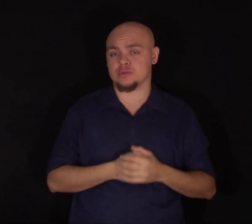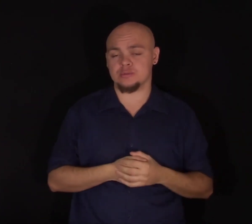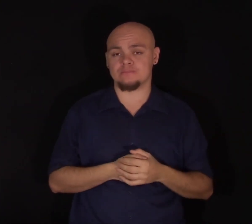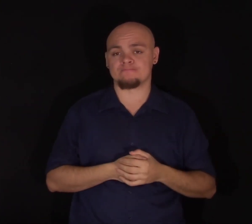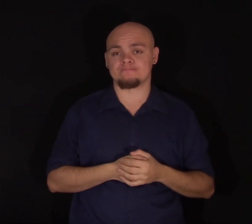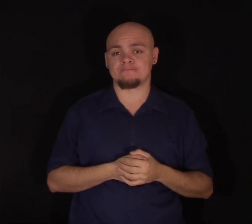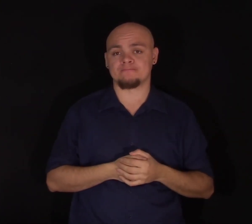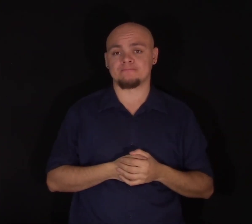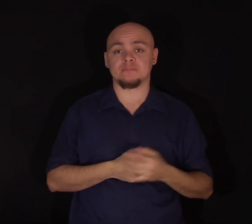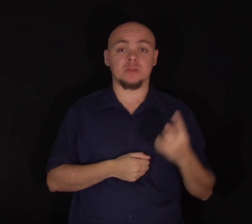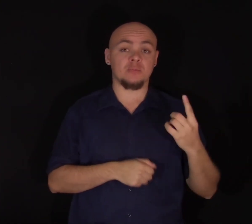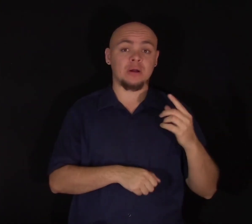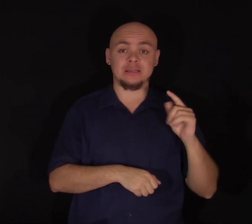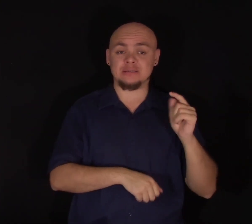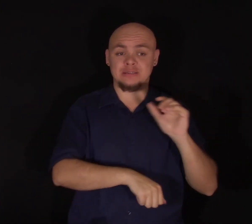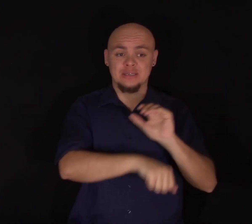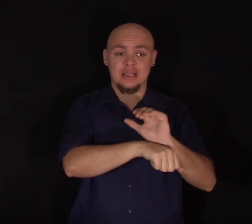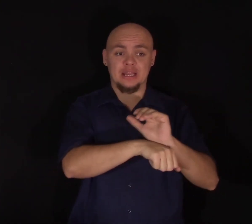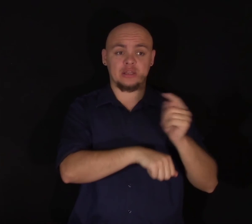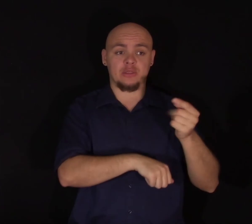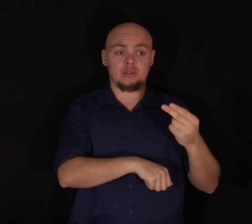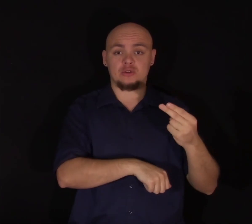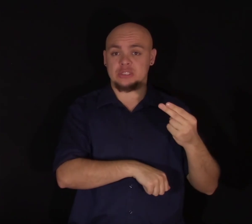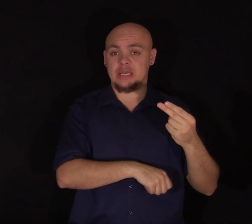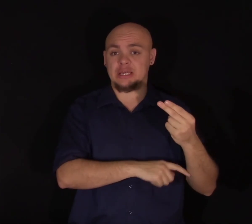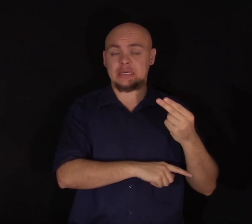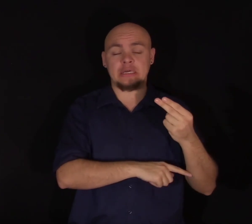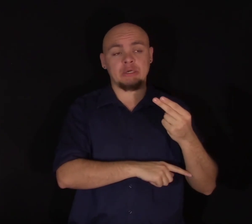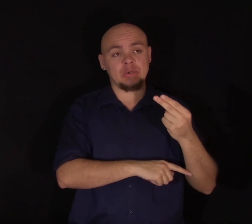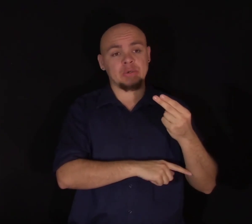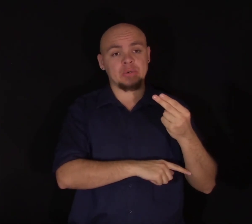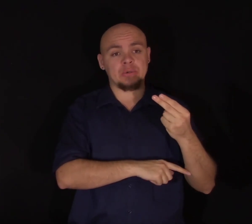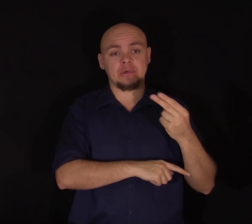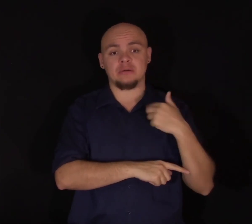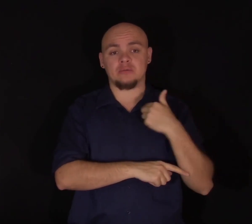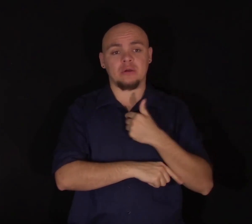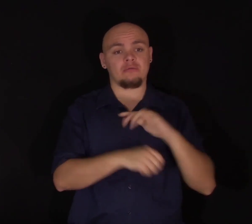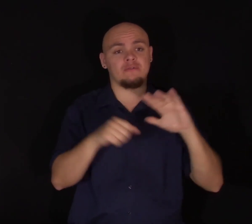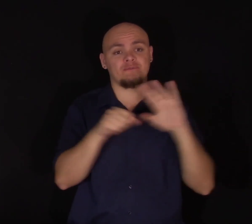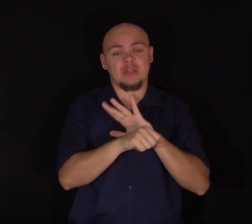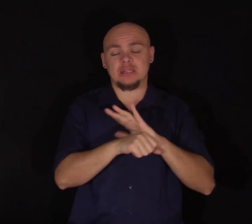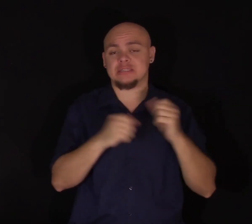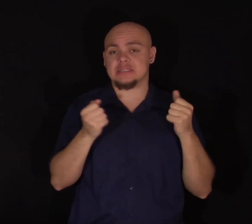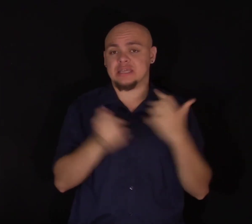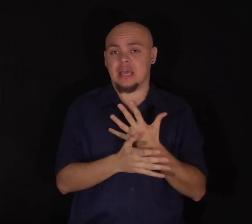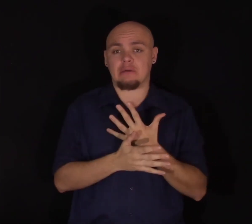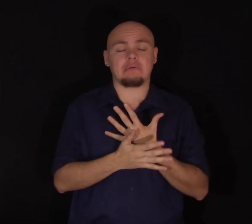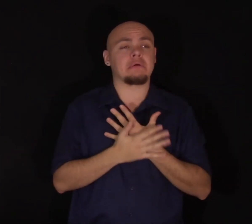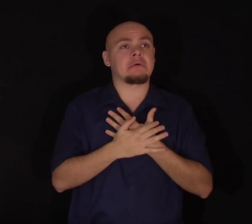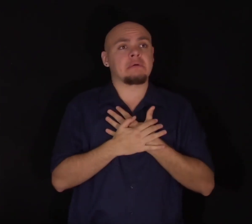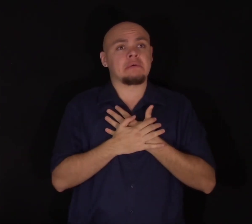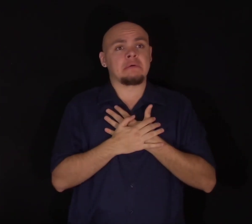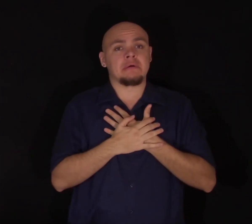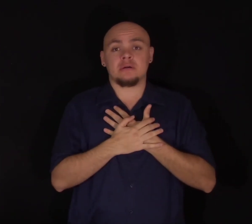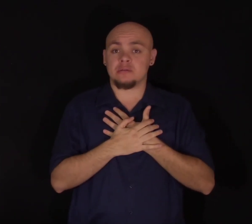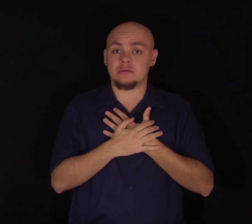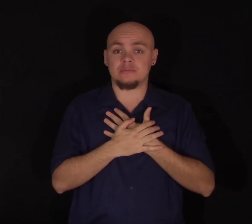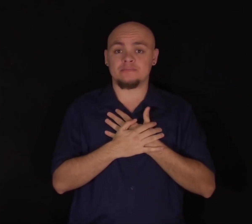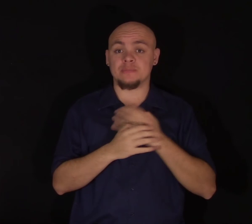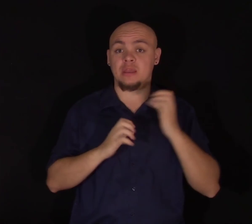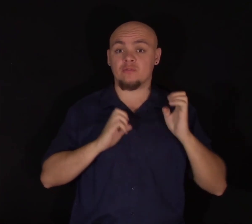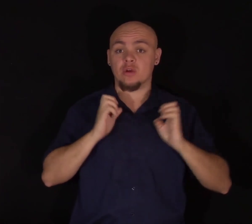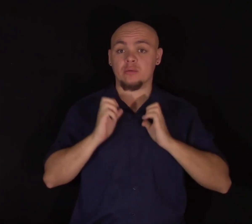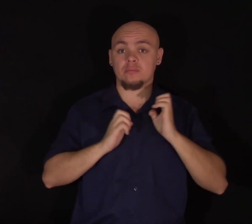Until one Thursday night, we found ourselves completely scared, completely disheveled, doing an